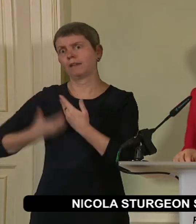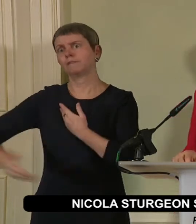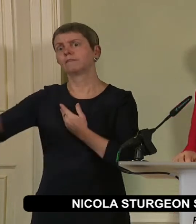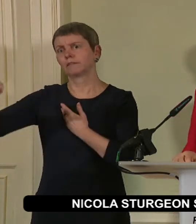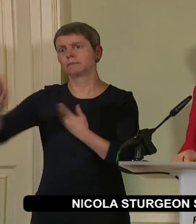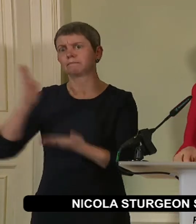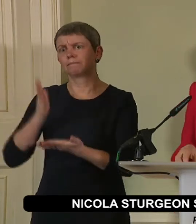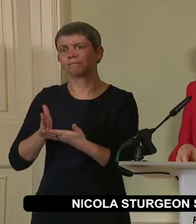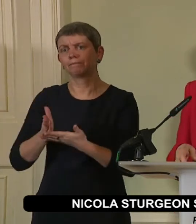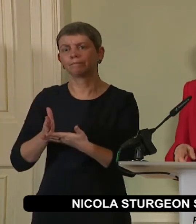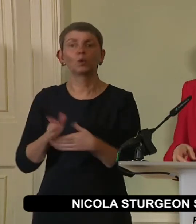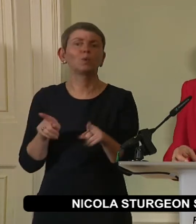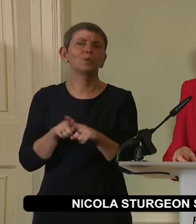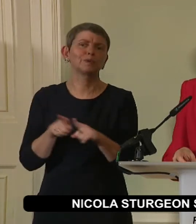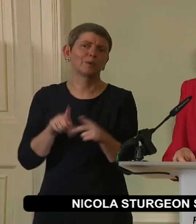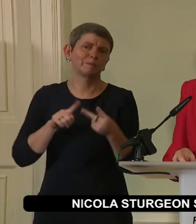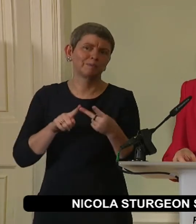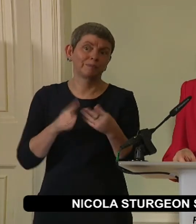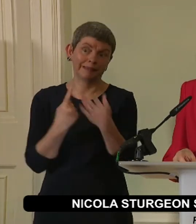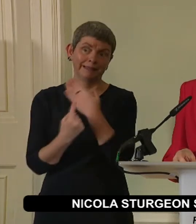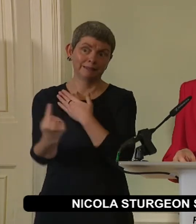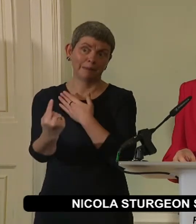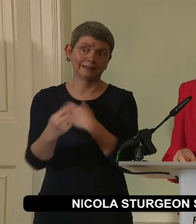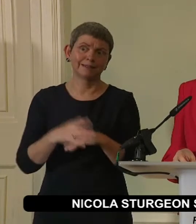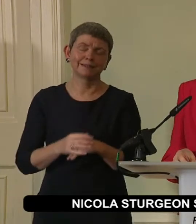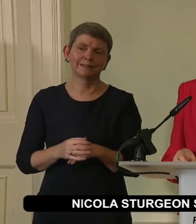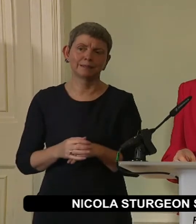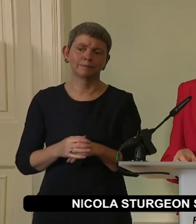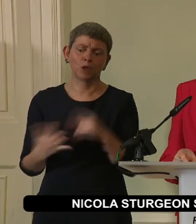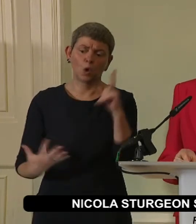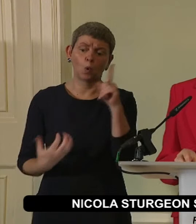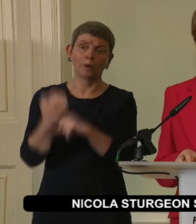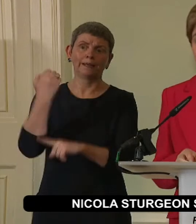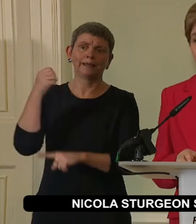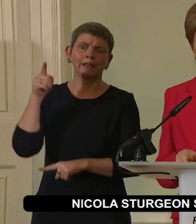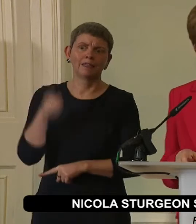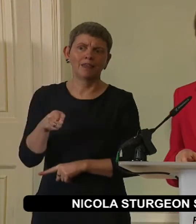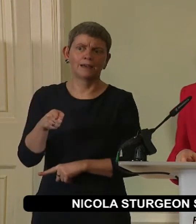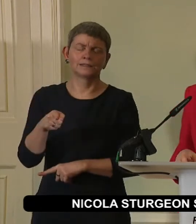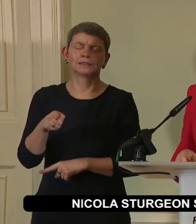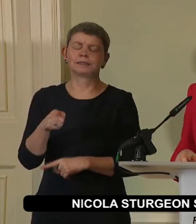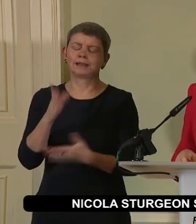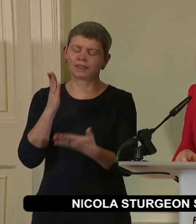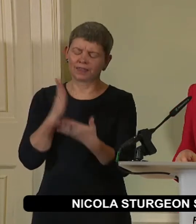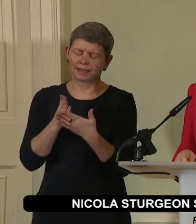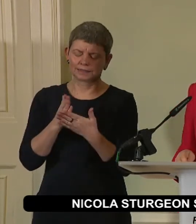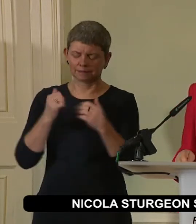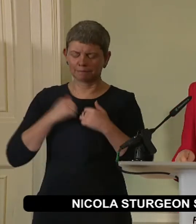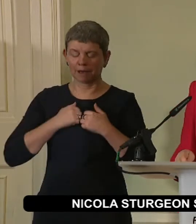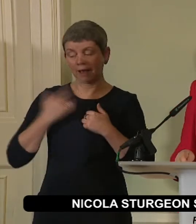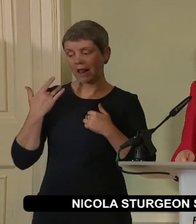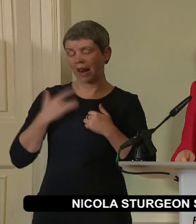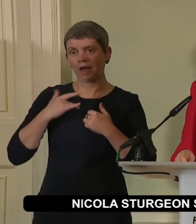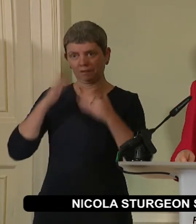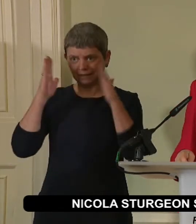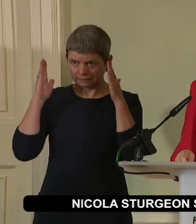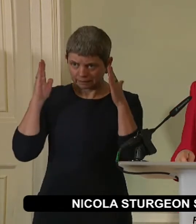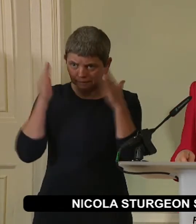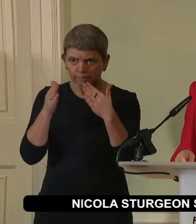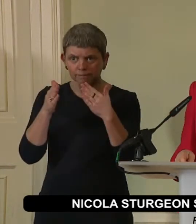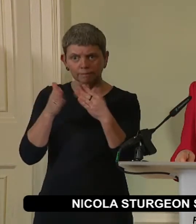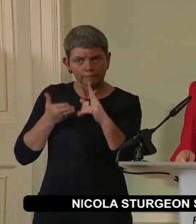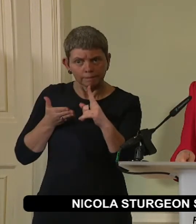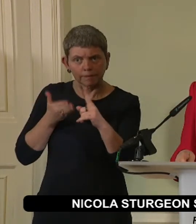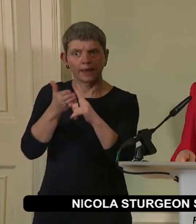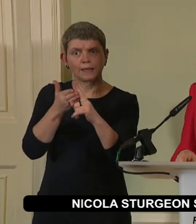is independence. Winning independence is the cause I have dedicated a lifetime to. It